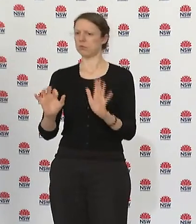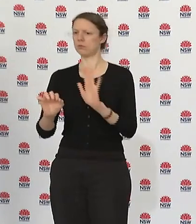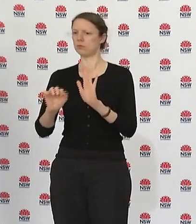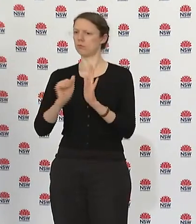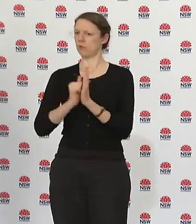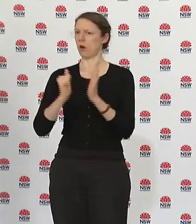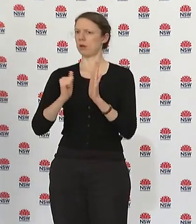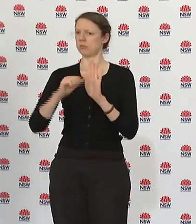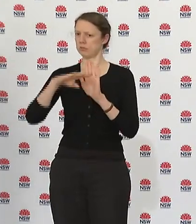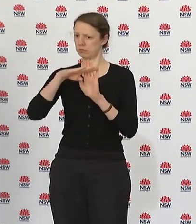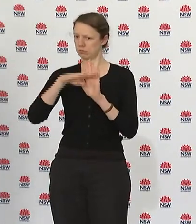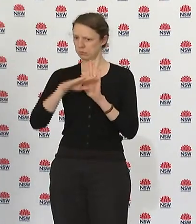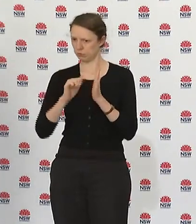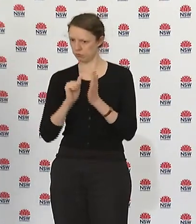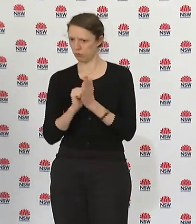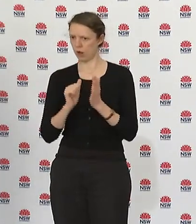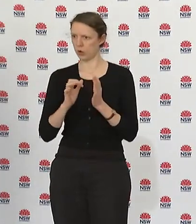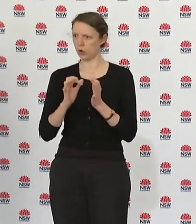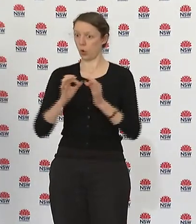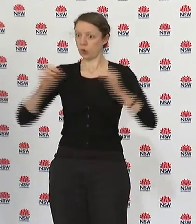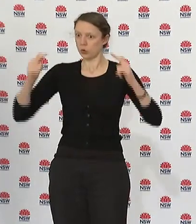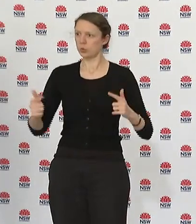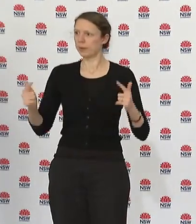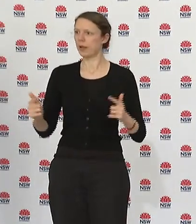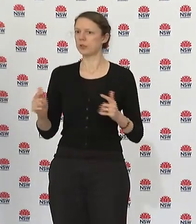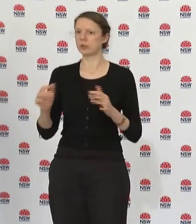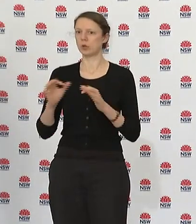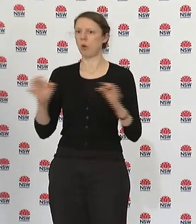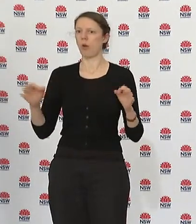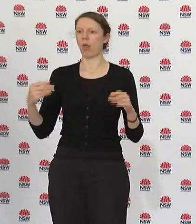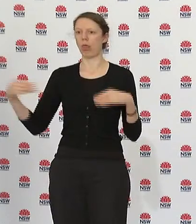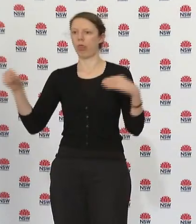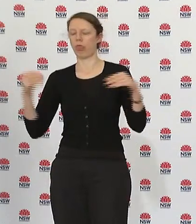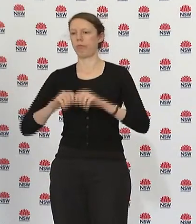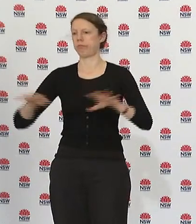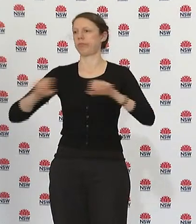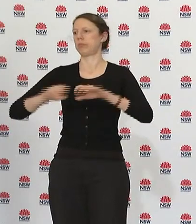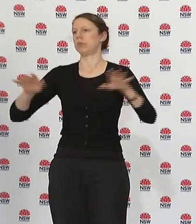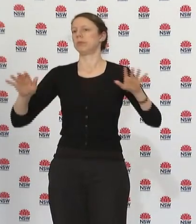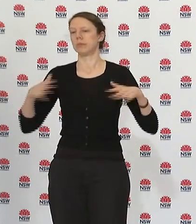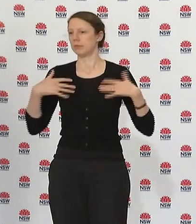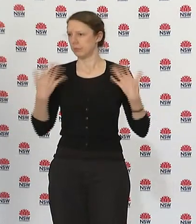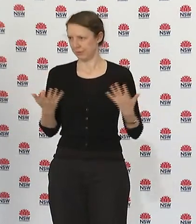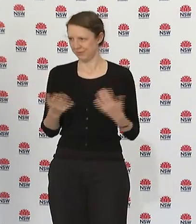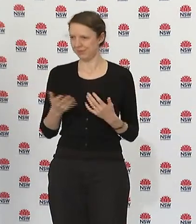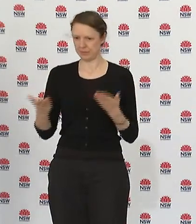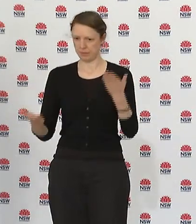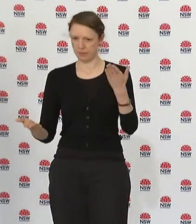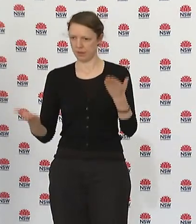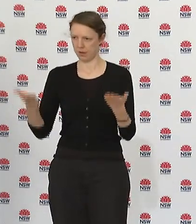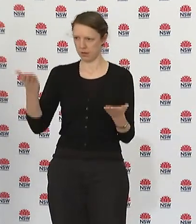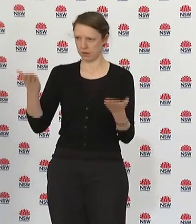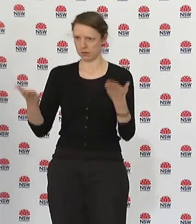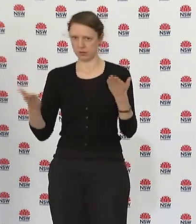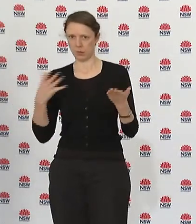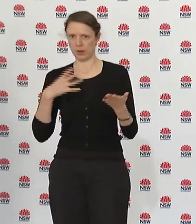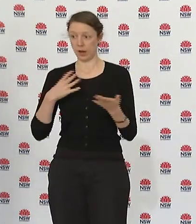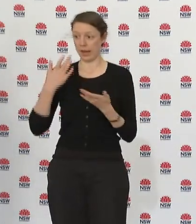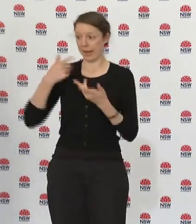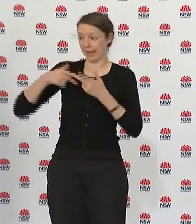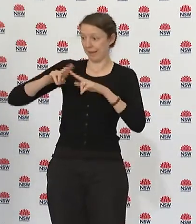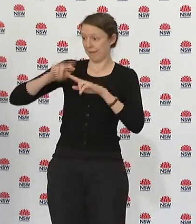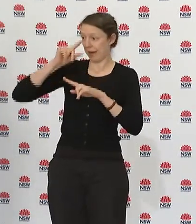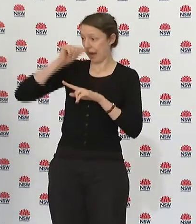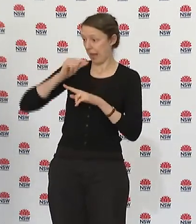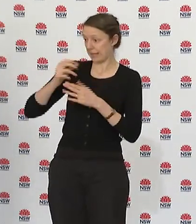on health advice, but also based on making sure that we keep things going as much as we can, where and when it's safe to do so. Premier,